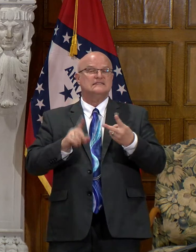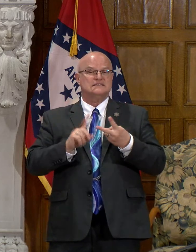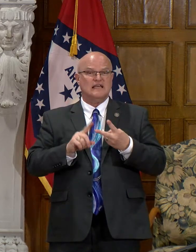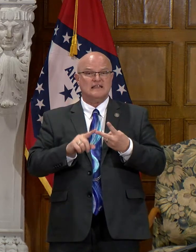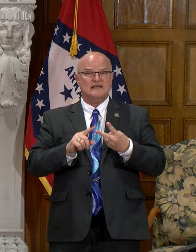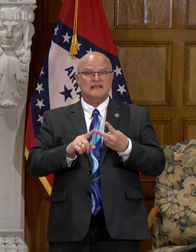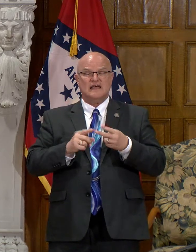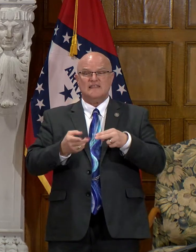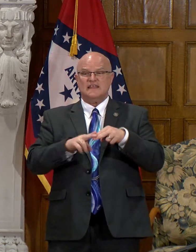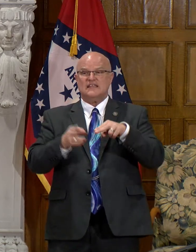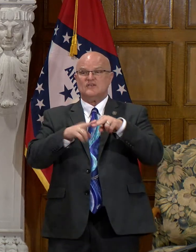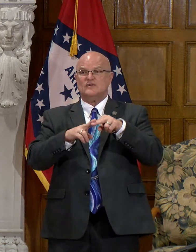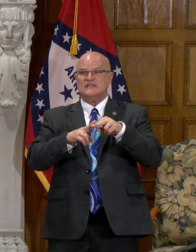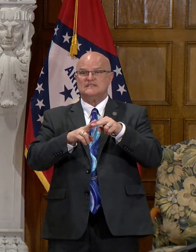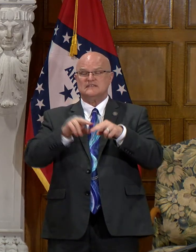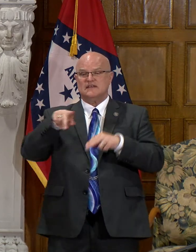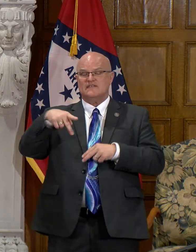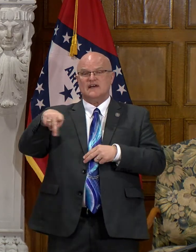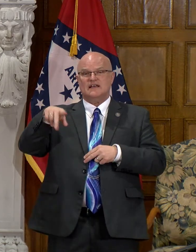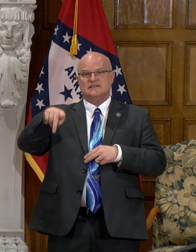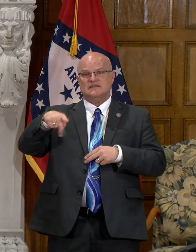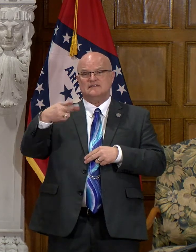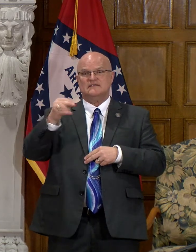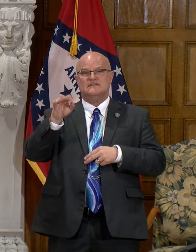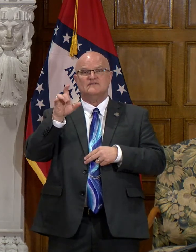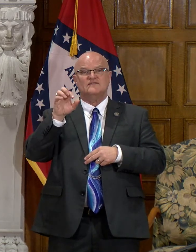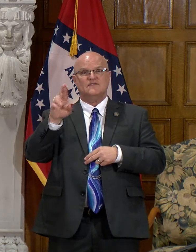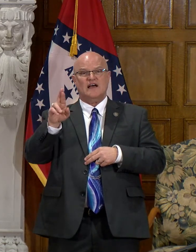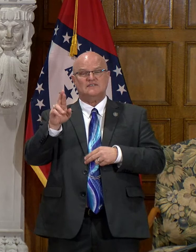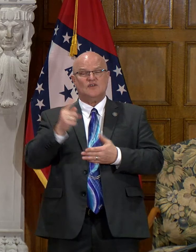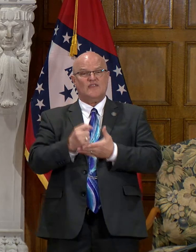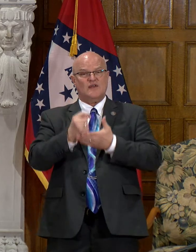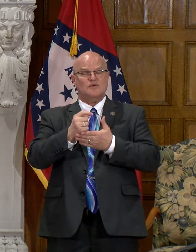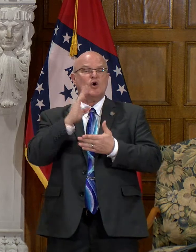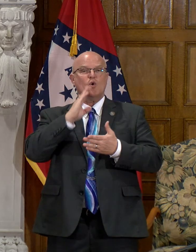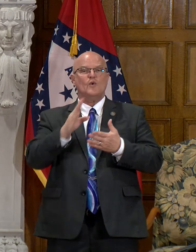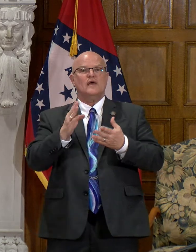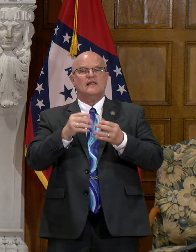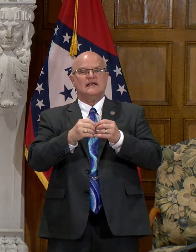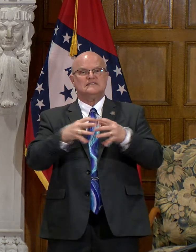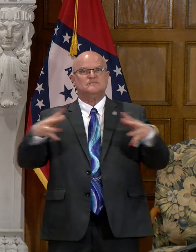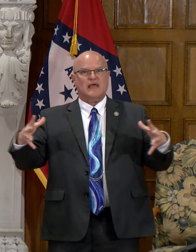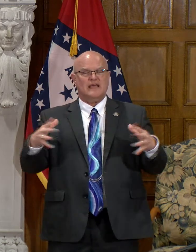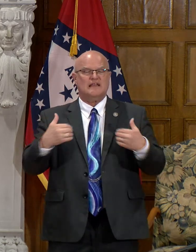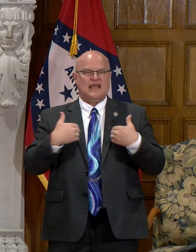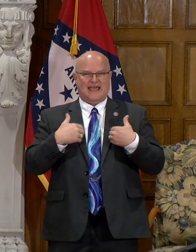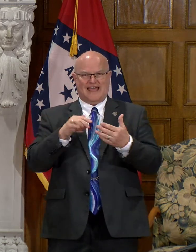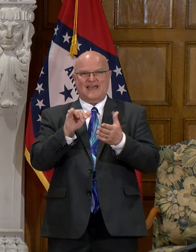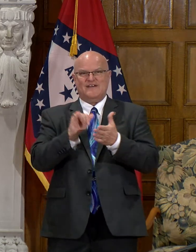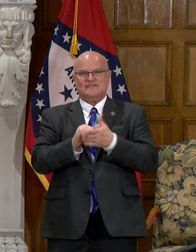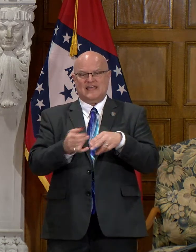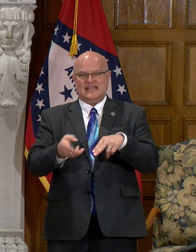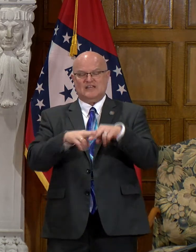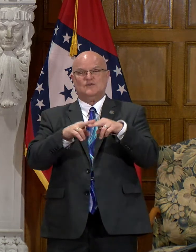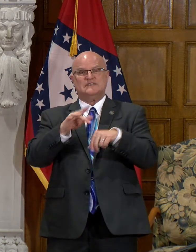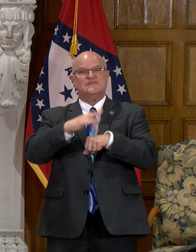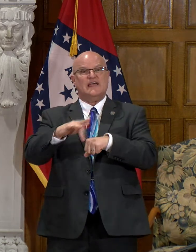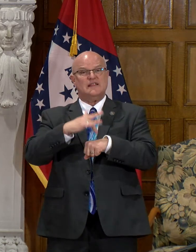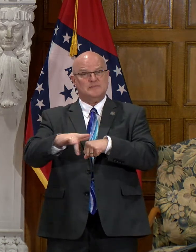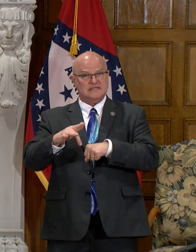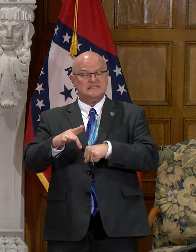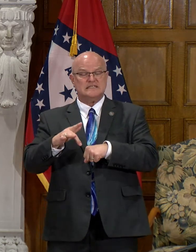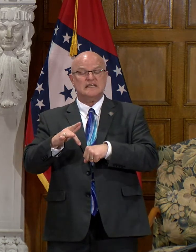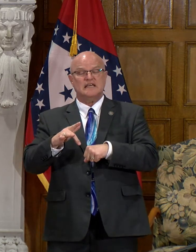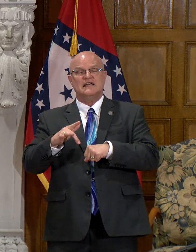secondly, the increase of the Pfizer therapeutic will expand. We should have that increased